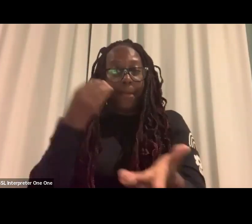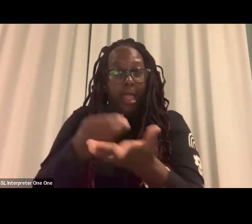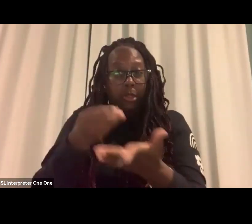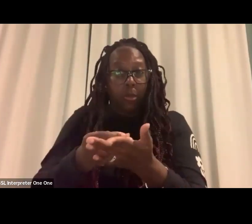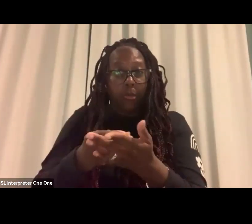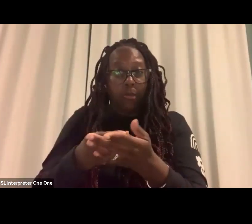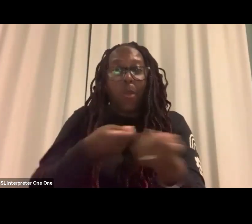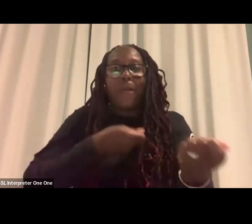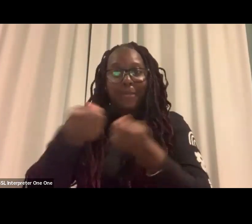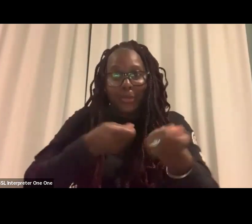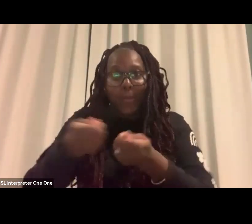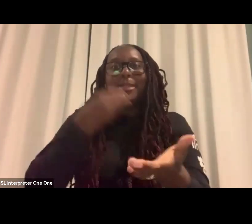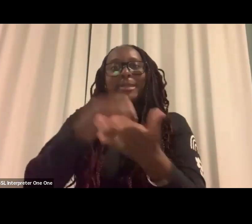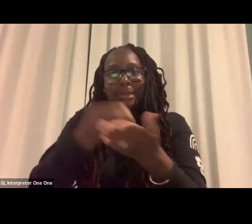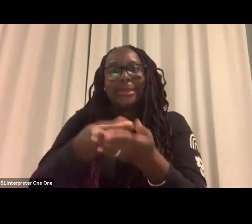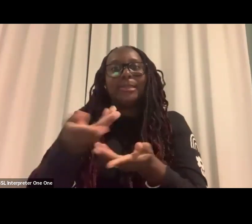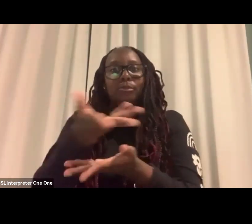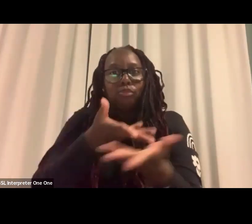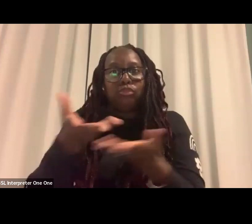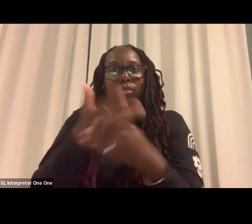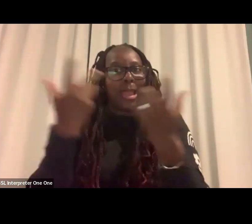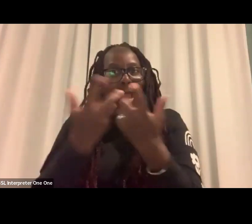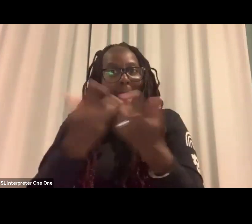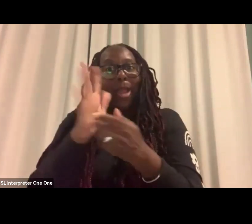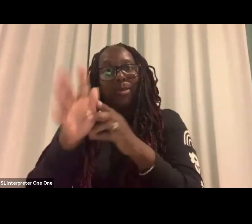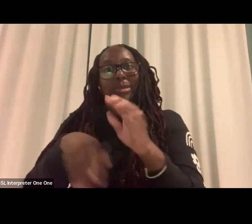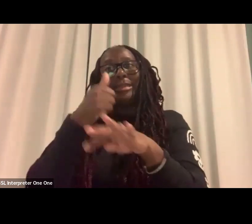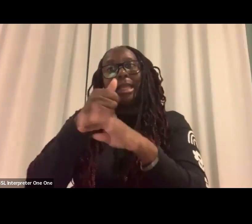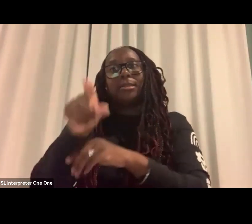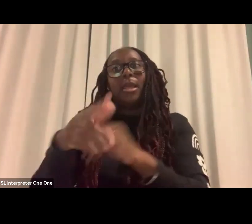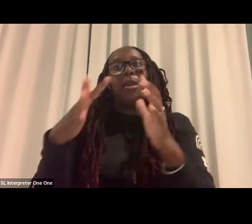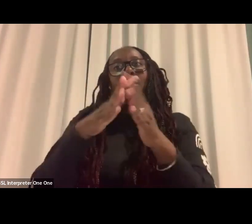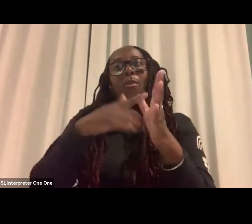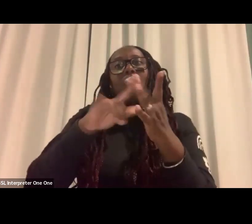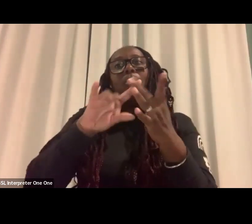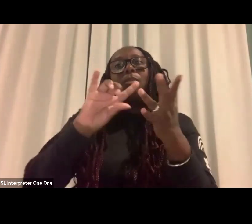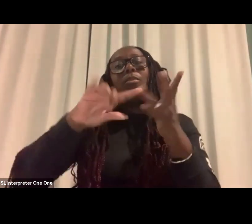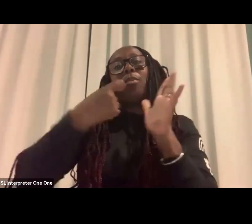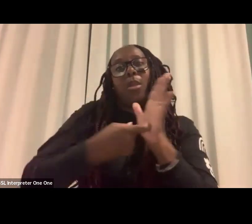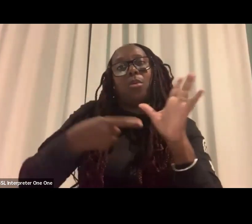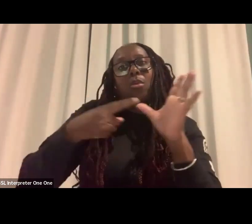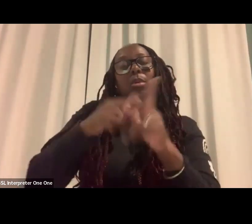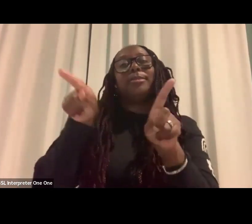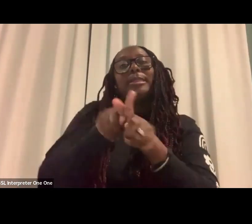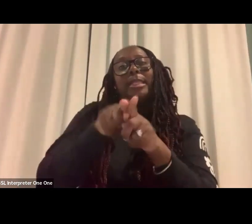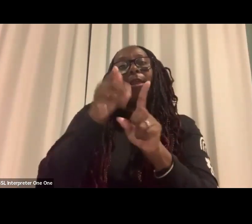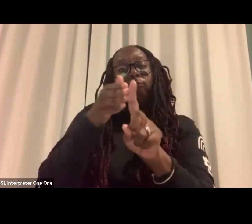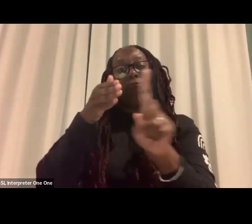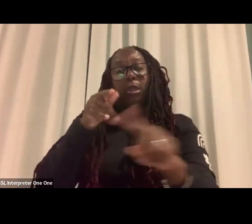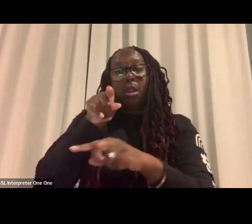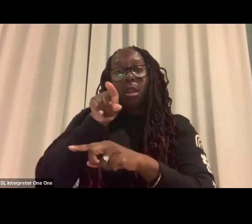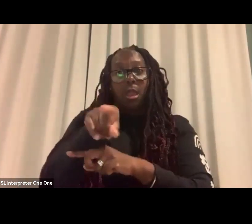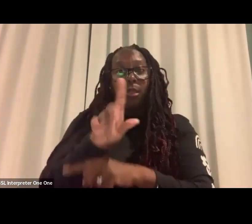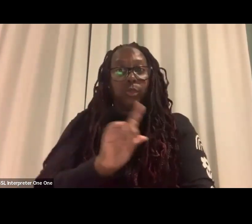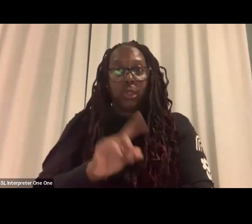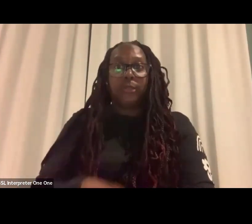important catalyst point for Hara Waiora. And recognizing that connect, what I want to do